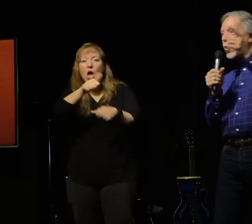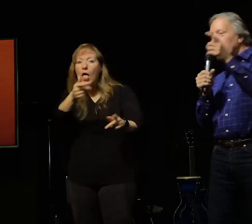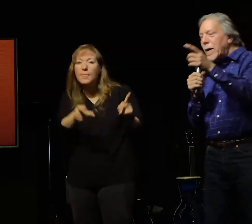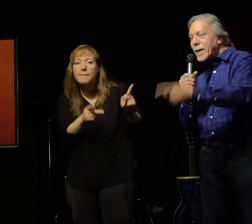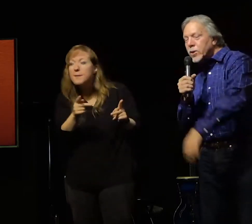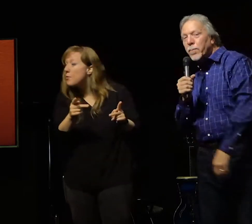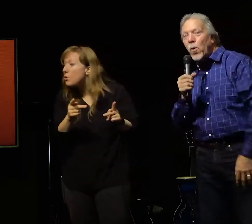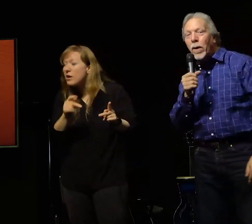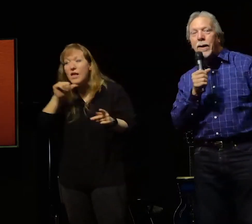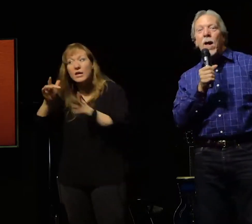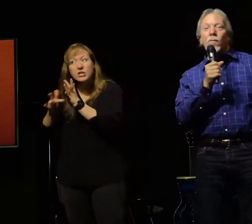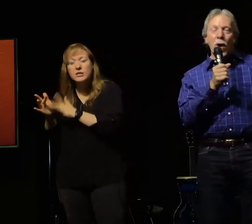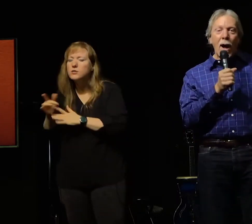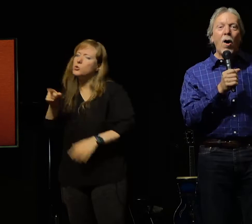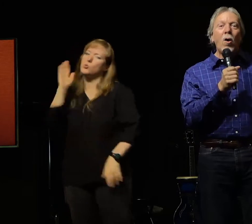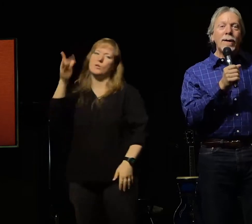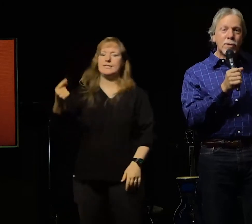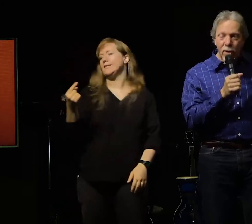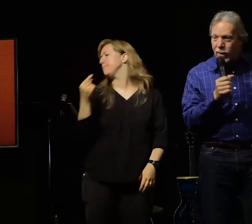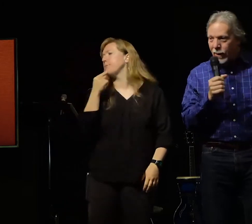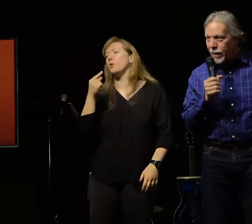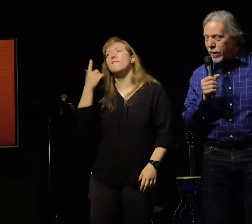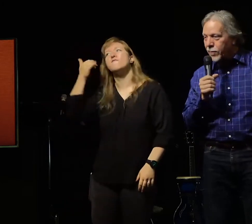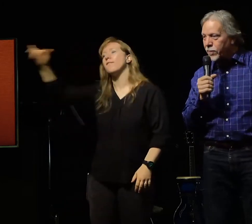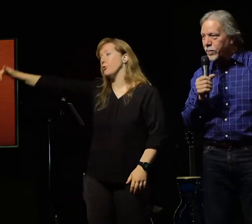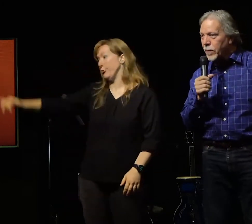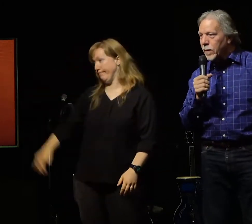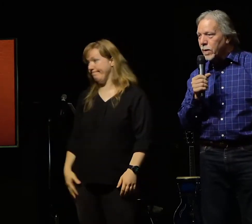you're going to be disappointed for all eternity.